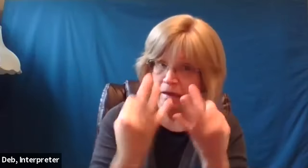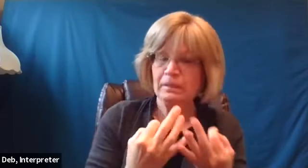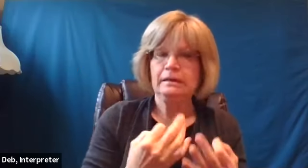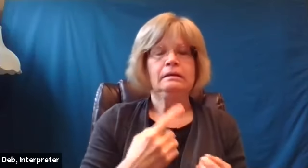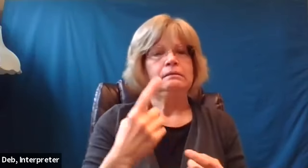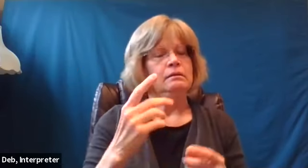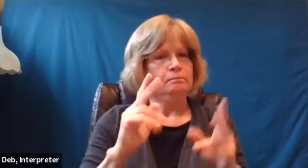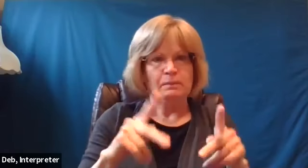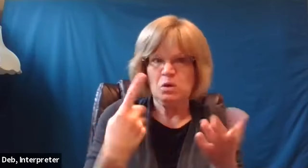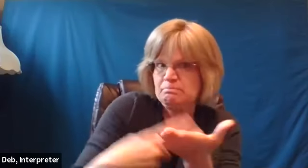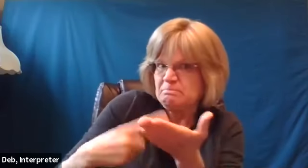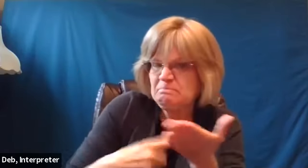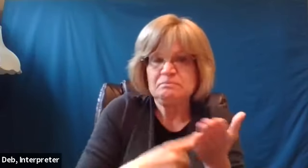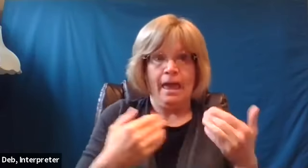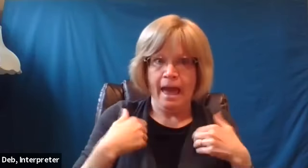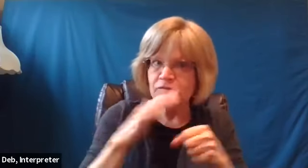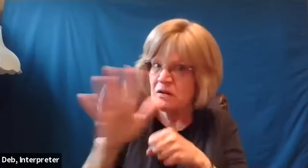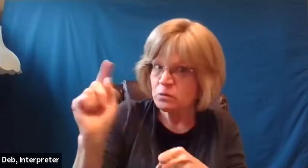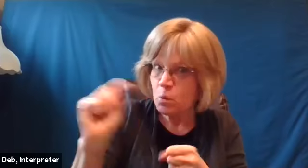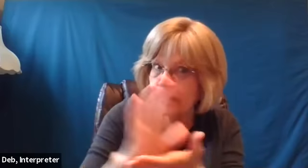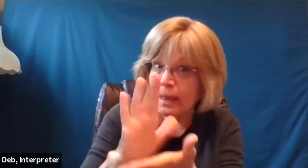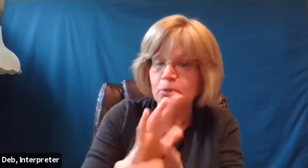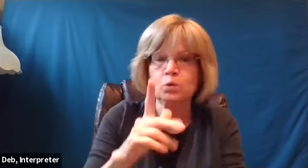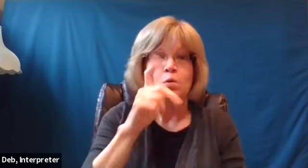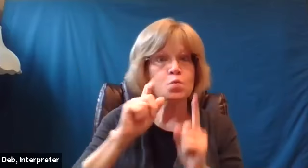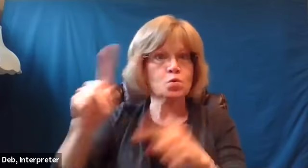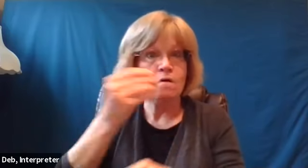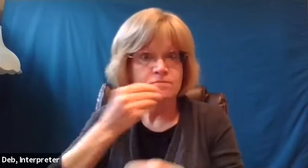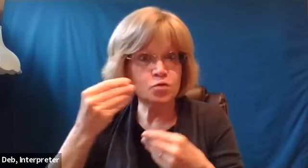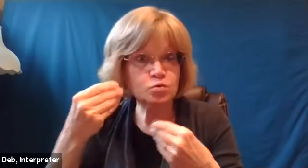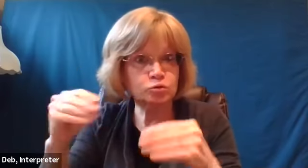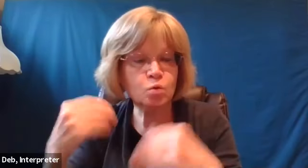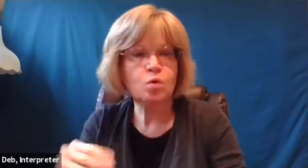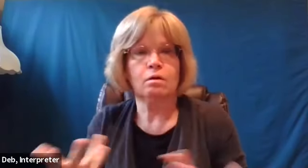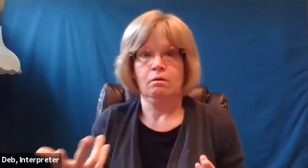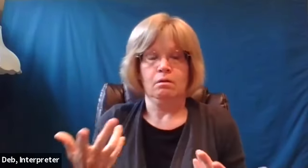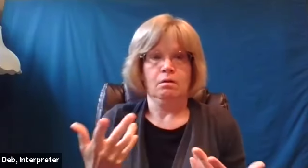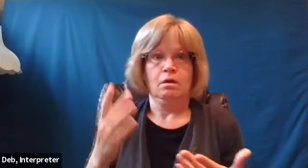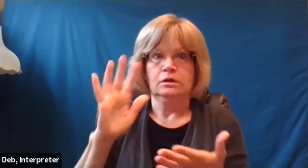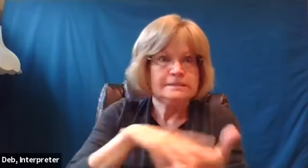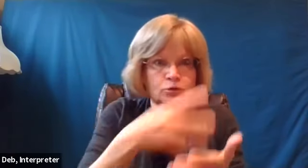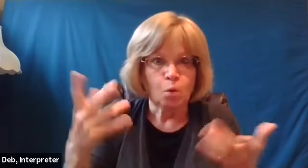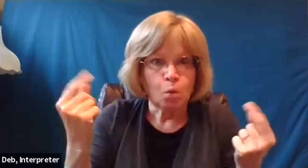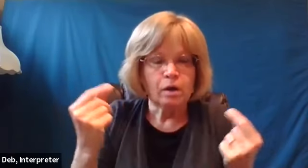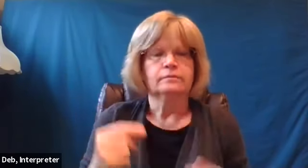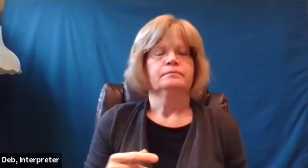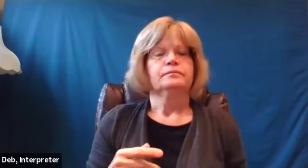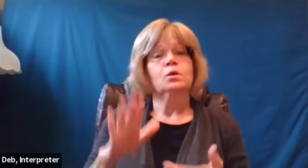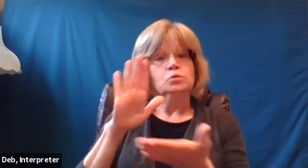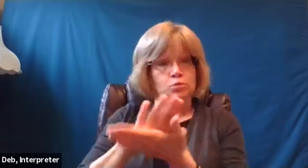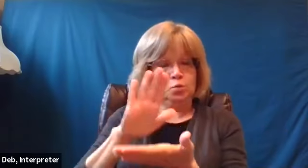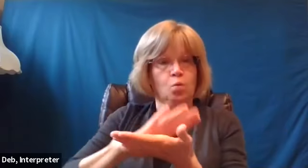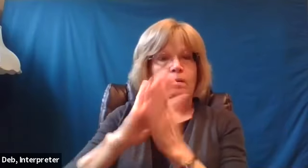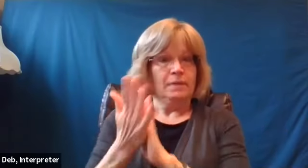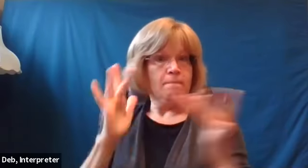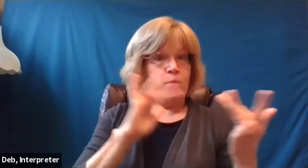the grocery, and do we have enough toilet paper were discussed. Schools were making plans to move to remote teaching.